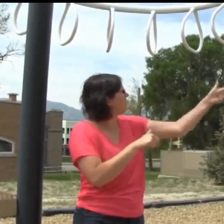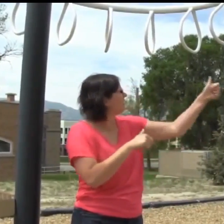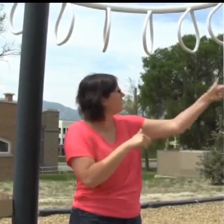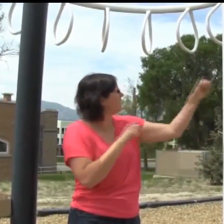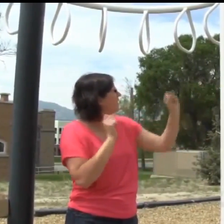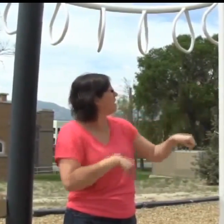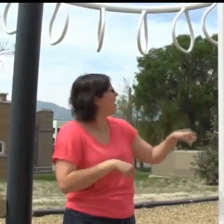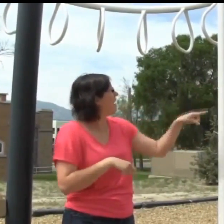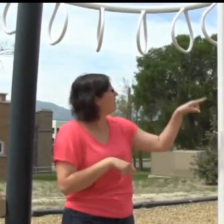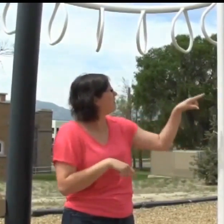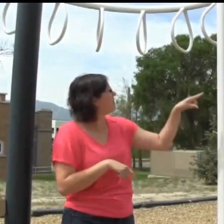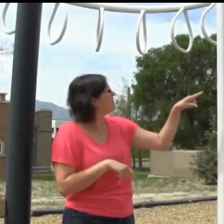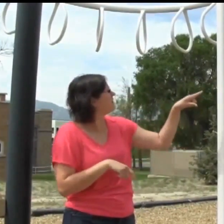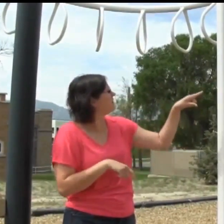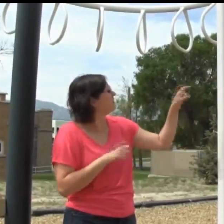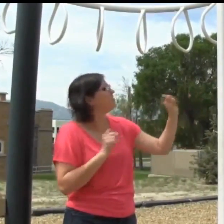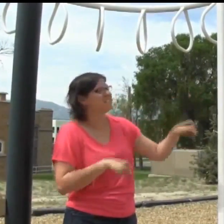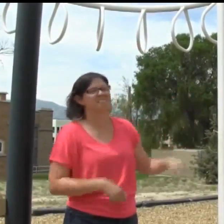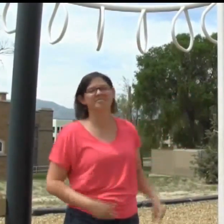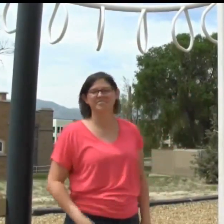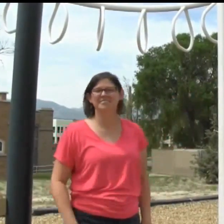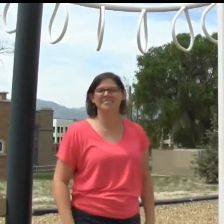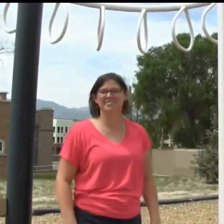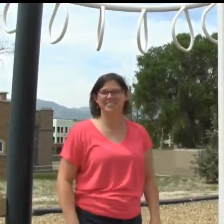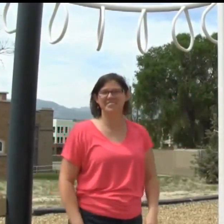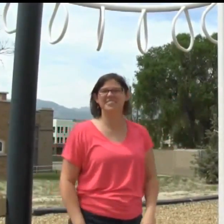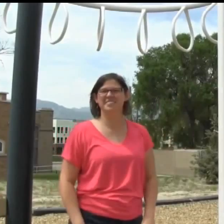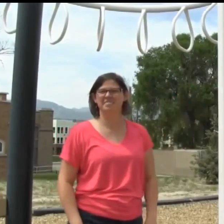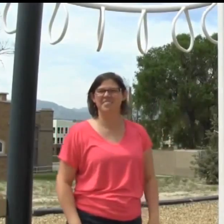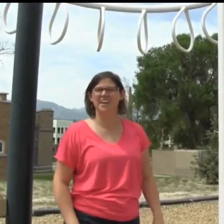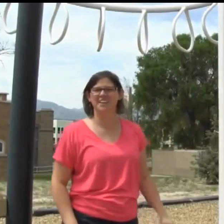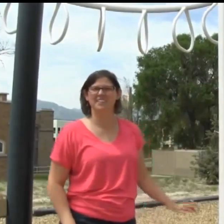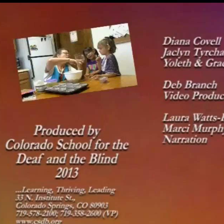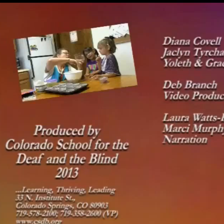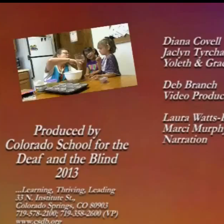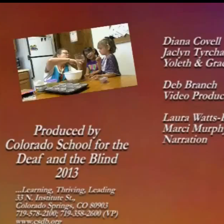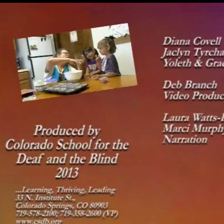You don't need anybody to push you? You can do it all by yourself? Oh.